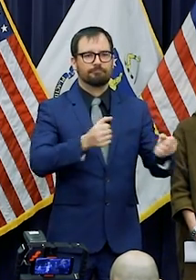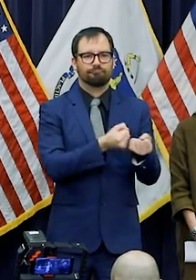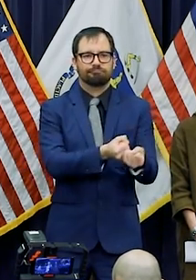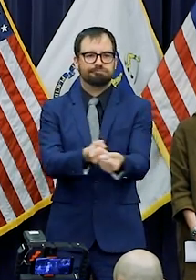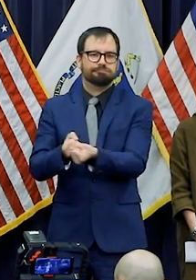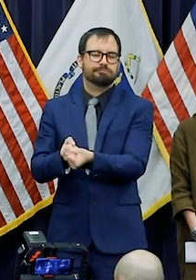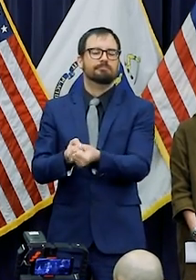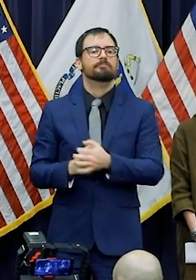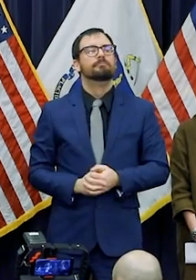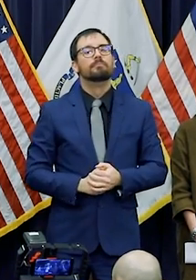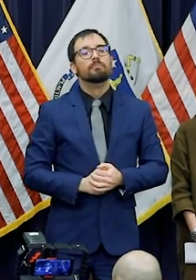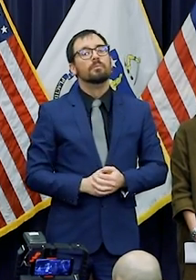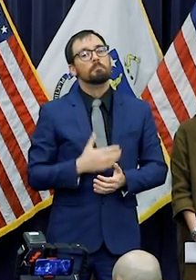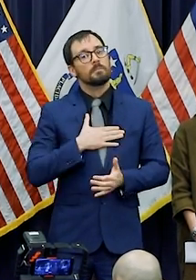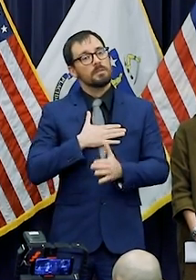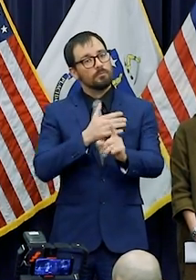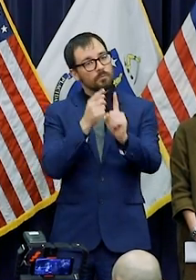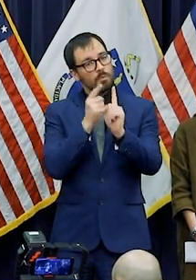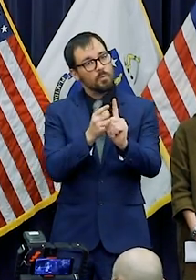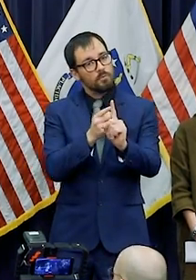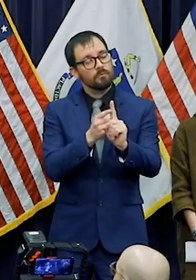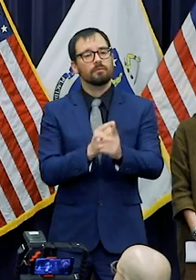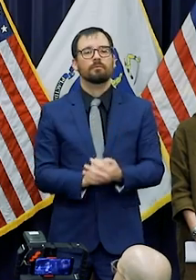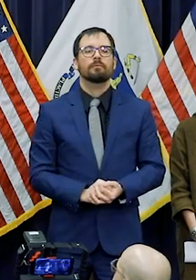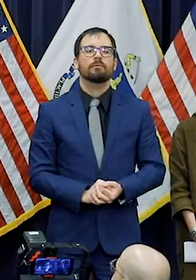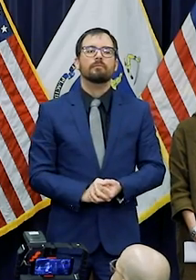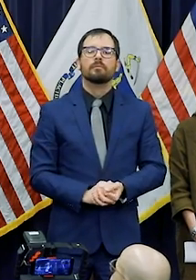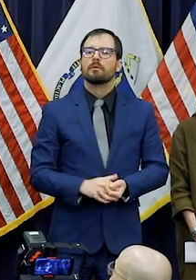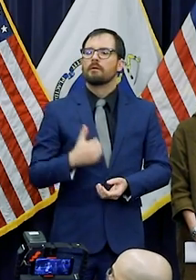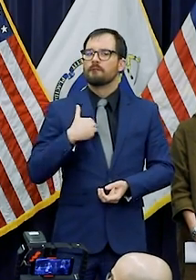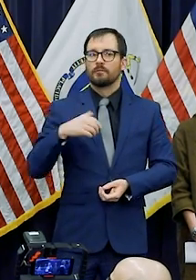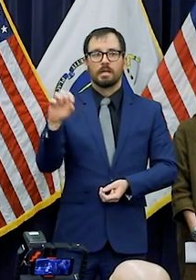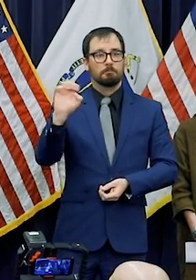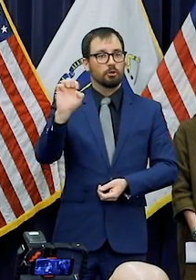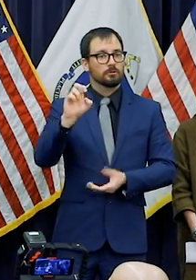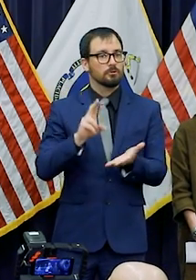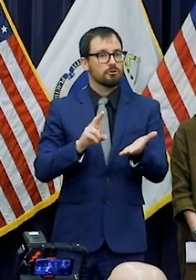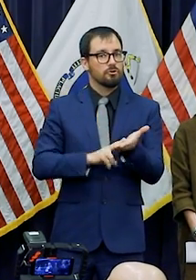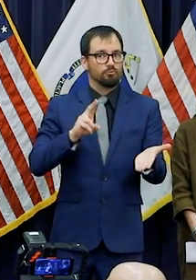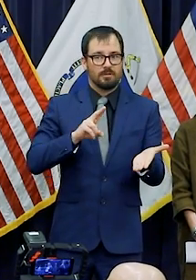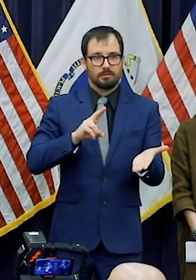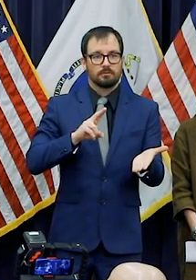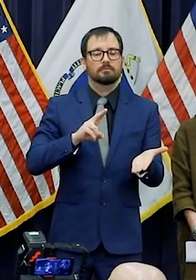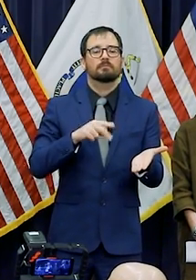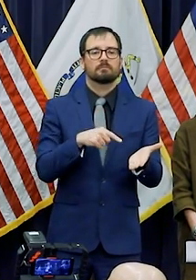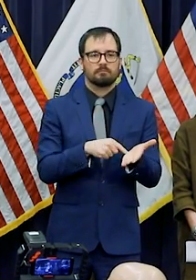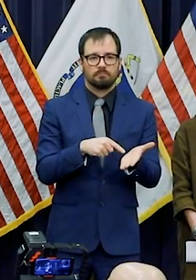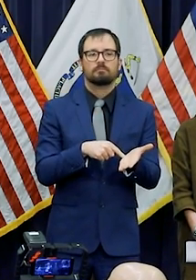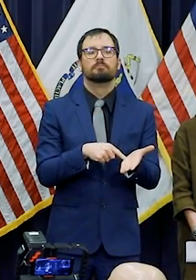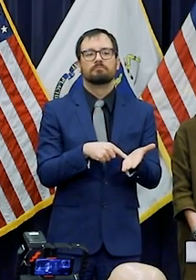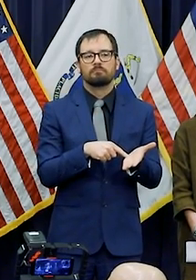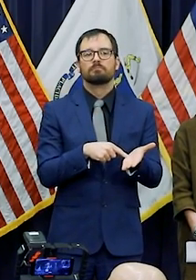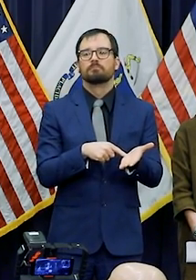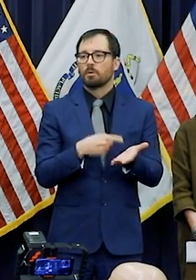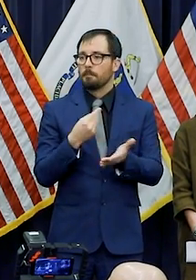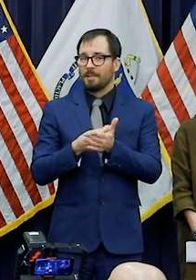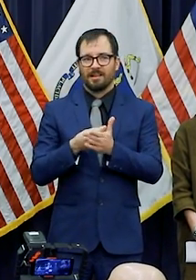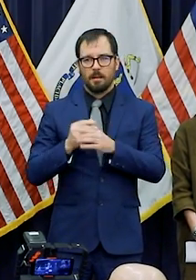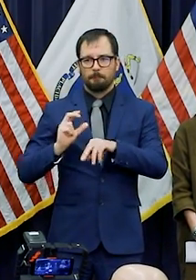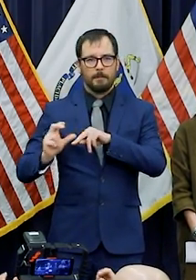have sufficient capacity to receive and utilize funding, and will continue to move through this process quickly. Our